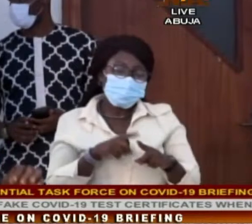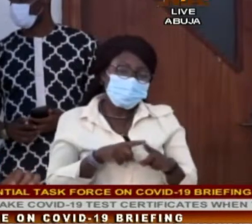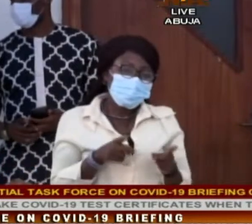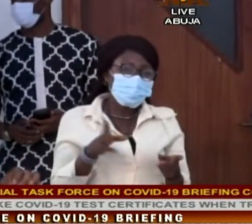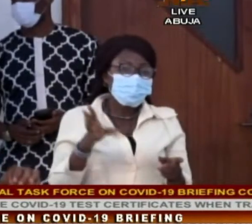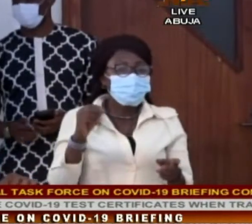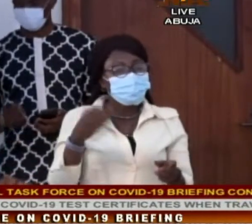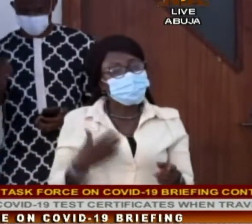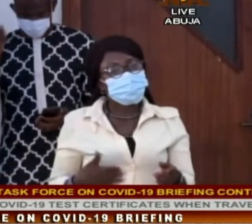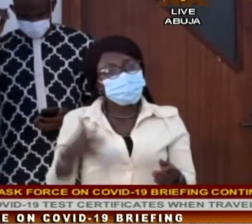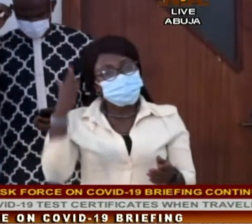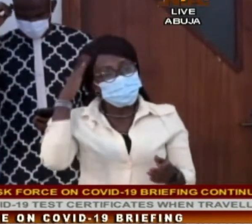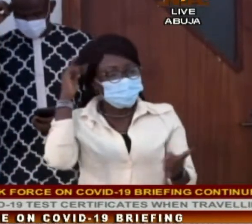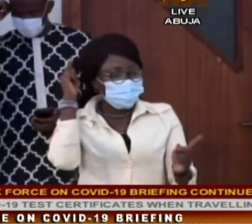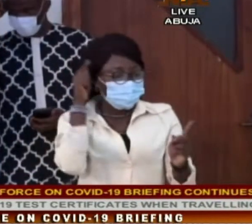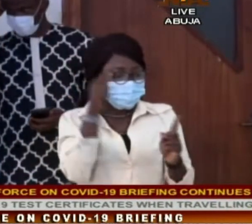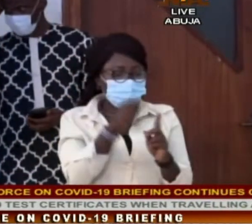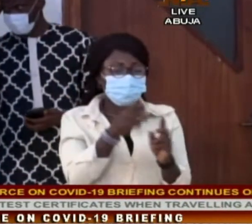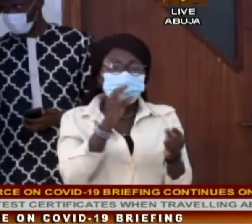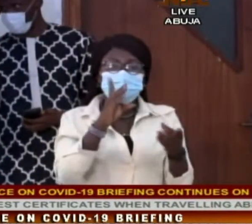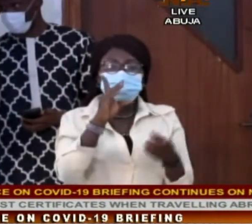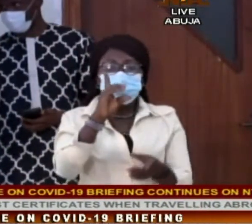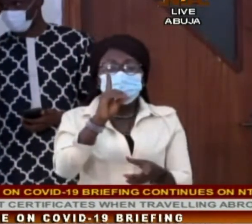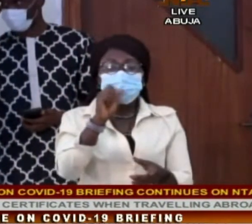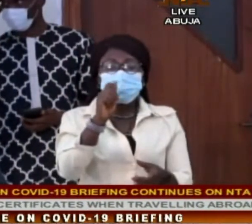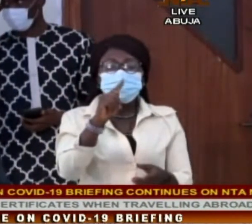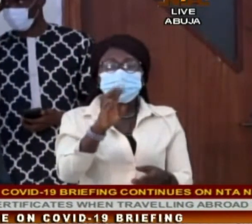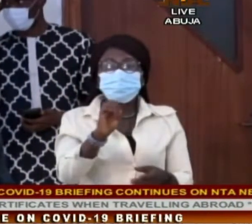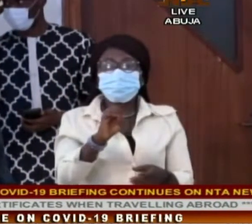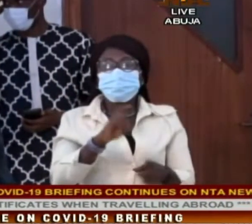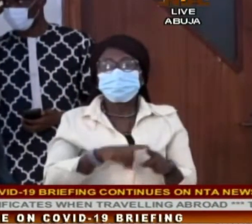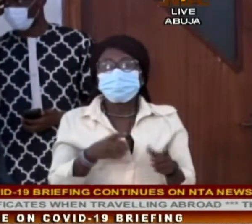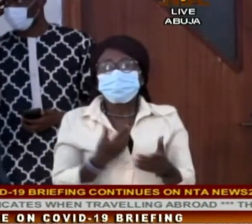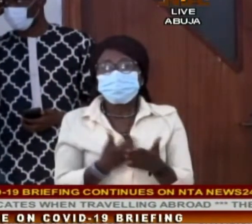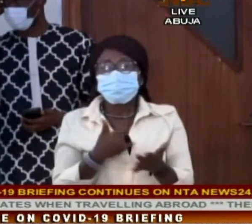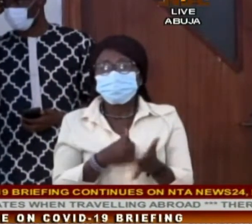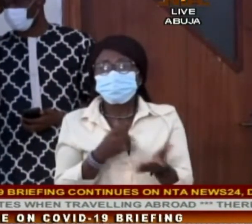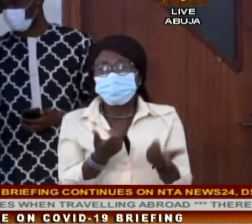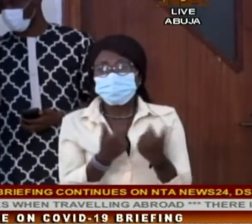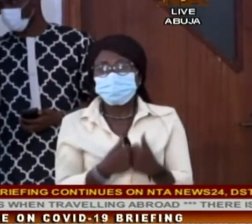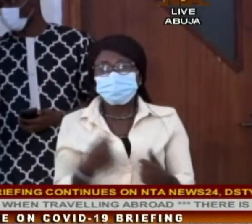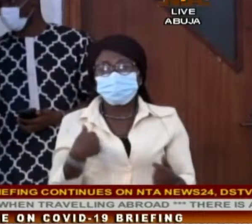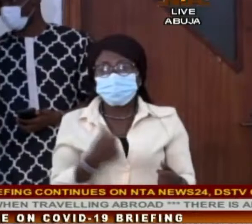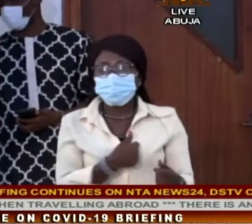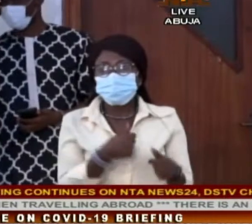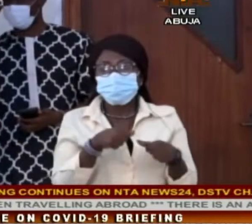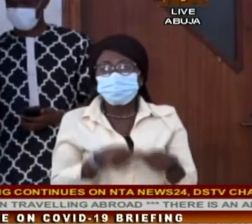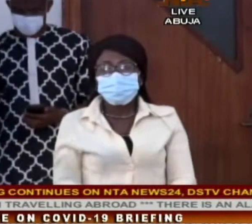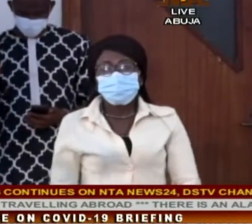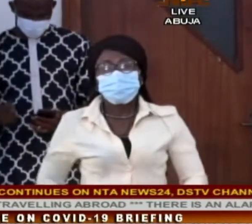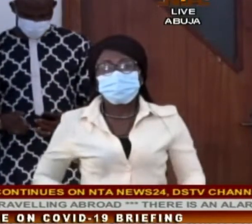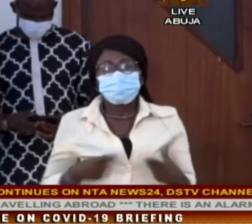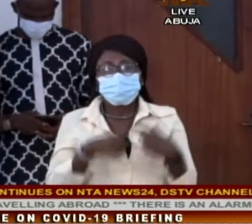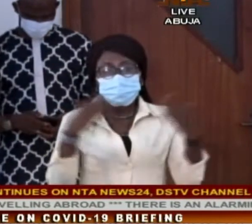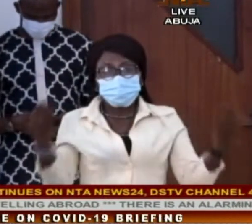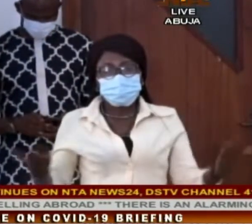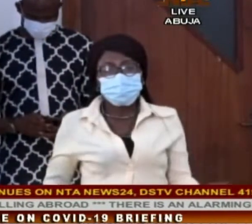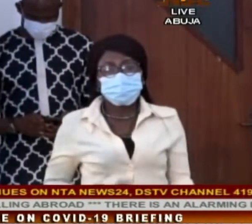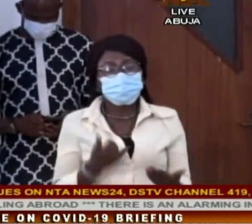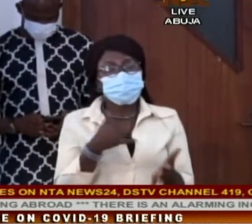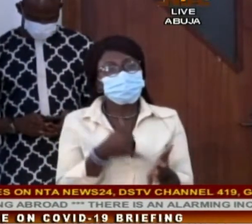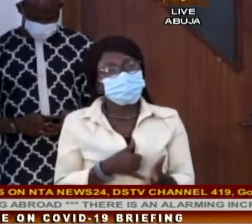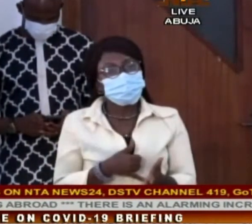mobility grade of people move around to the society and contract this virus, they come